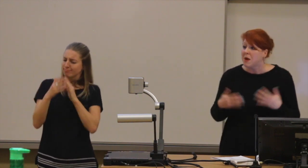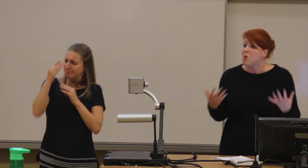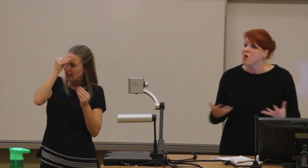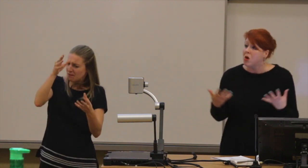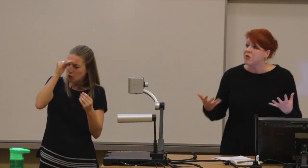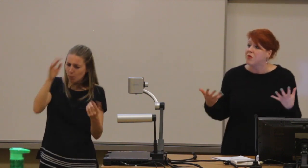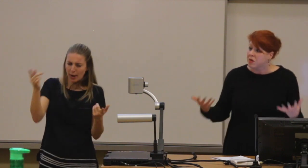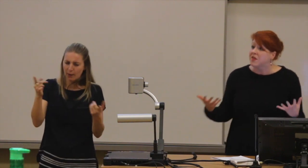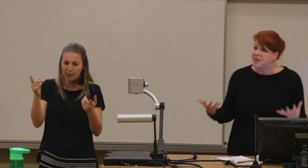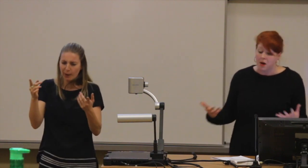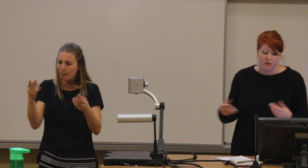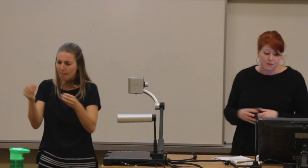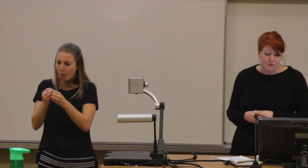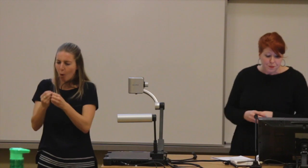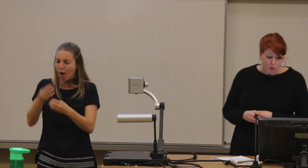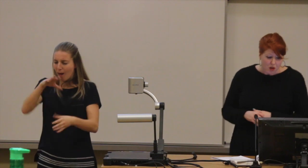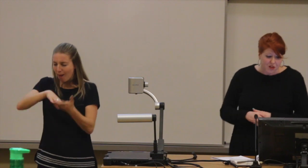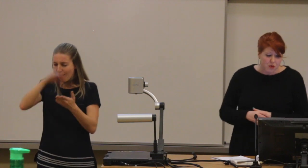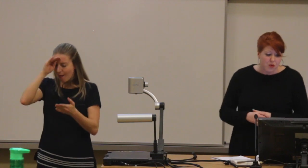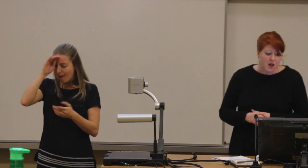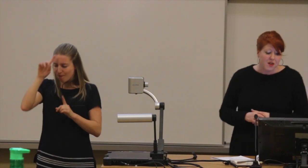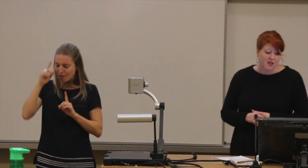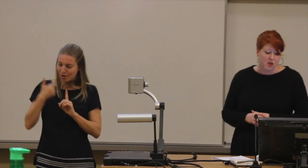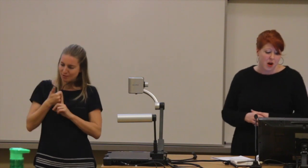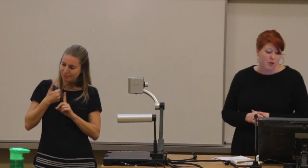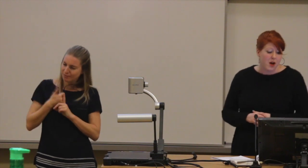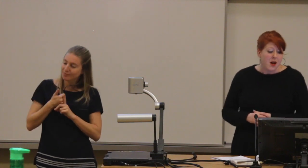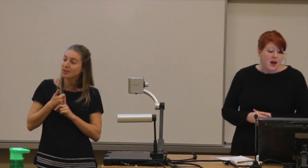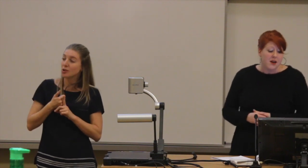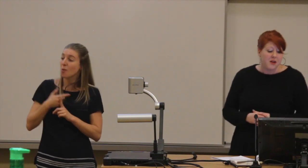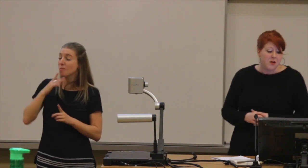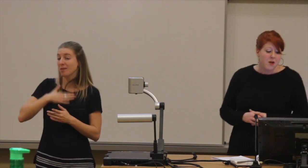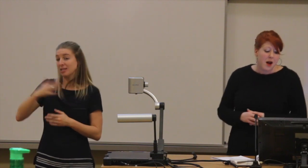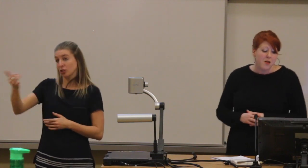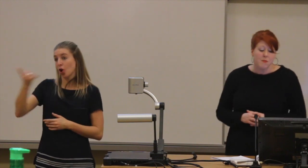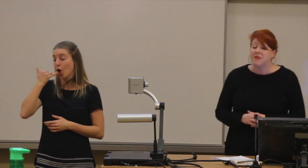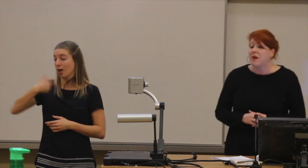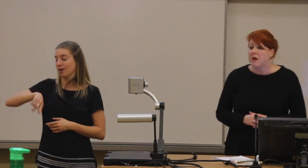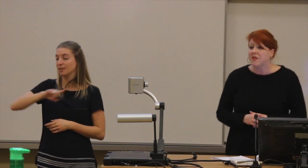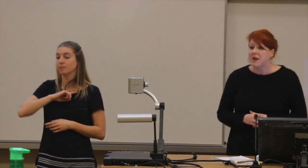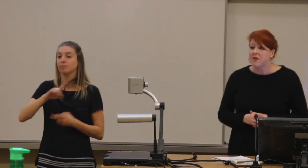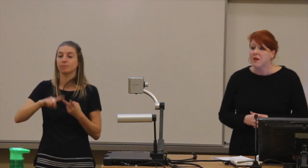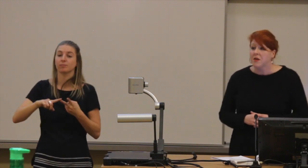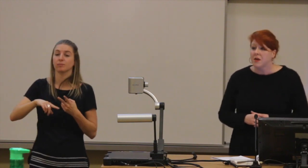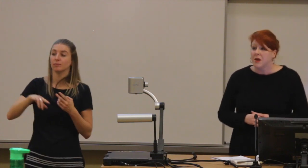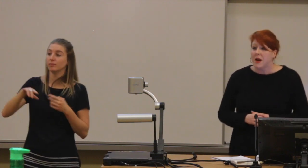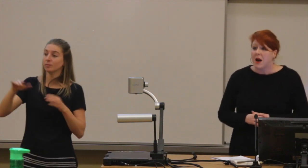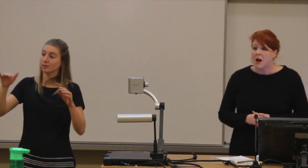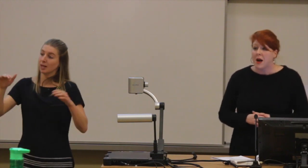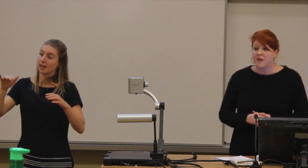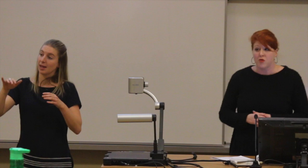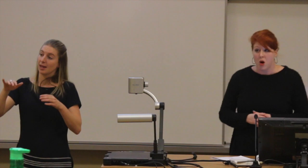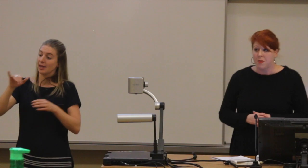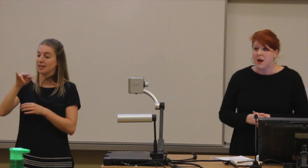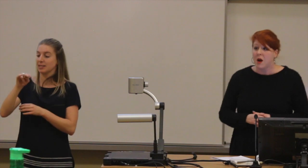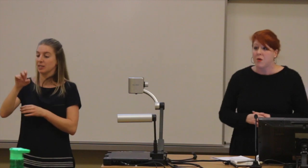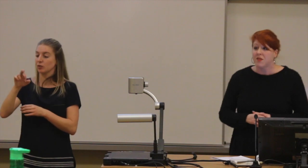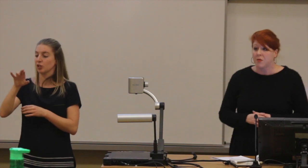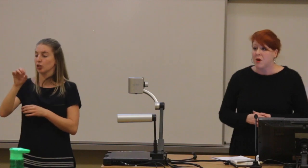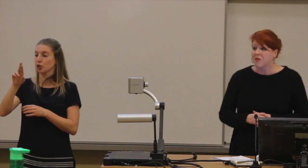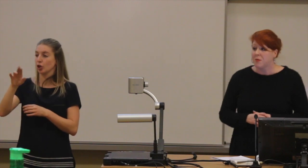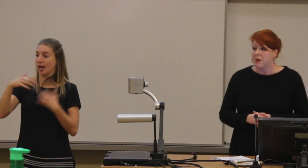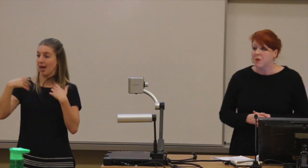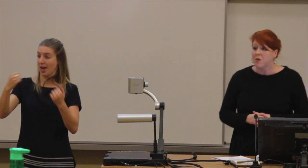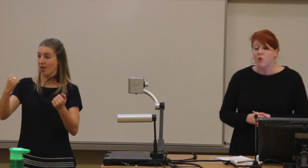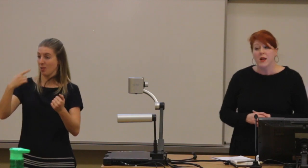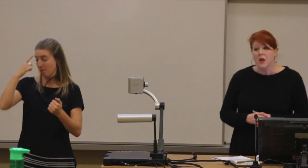more knowledge for yourself. So do give us a shout. Interior Health Mental Health Center has drop-in hours